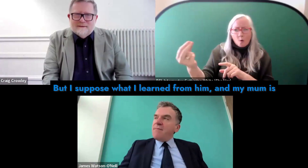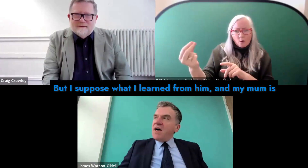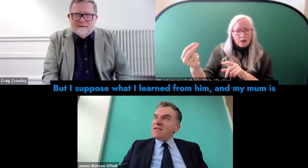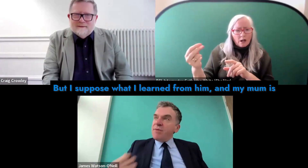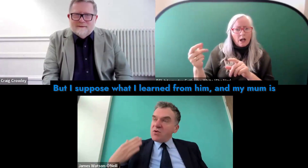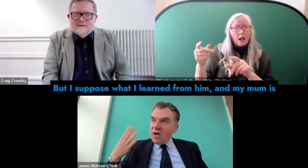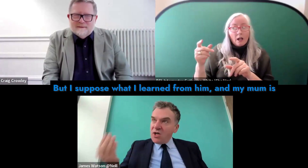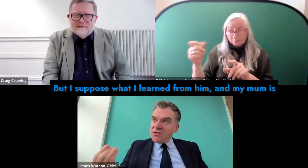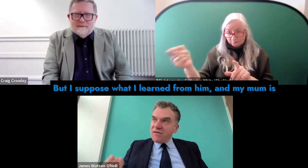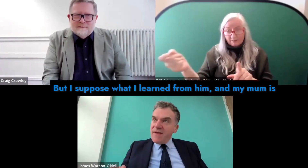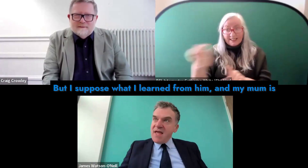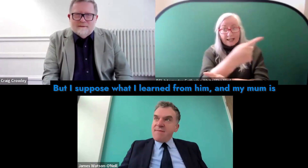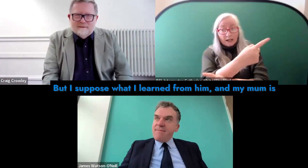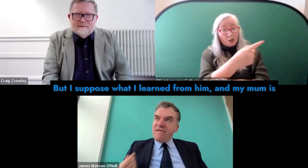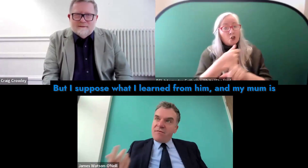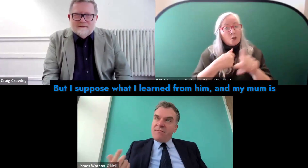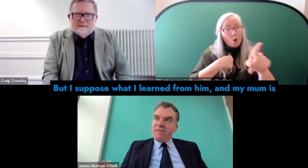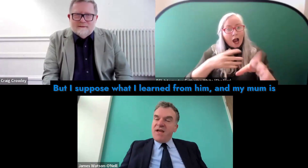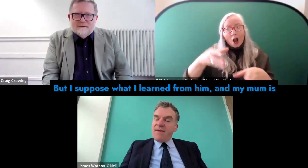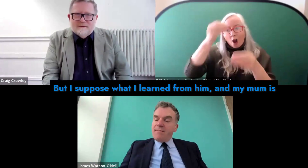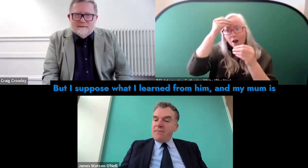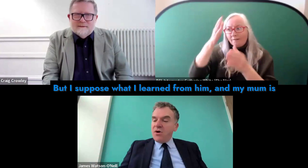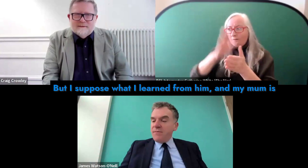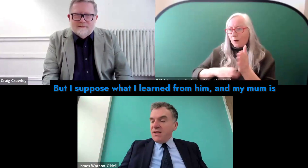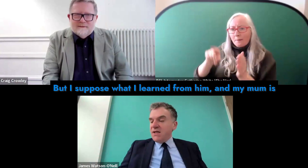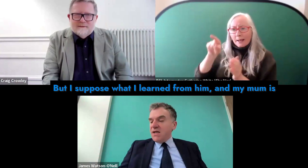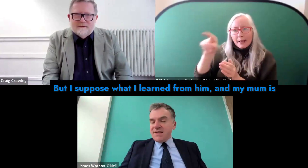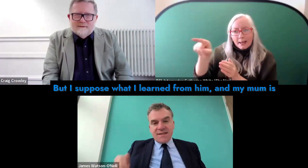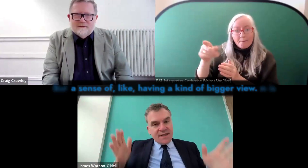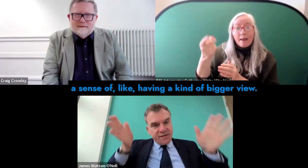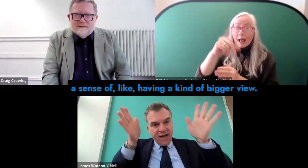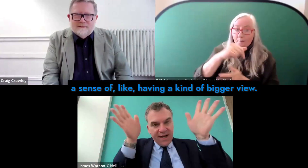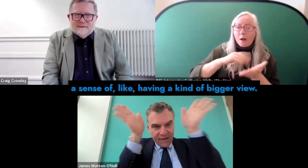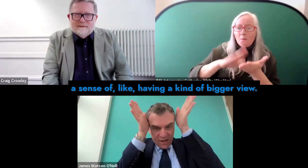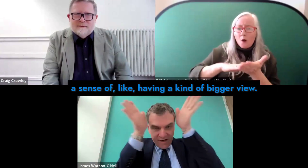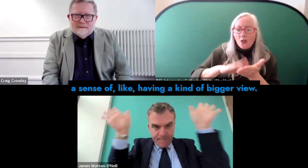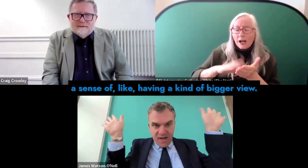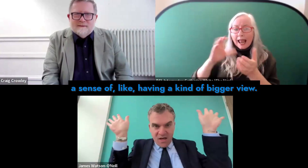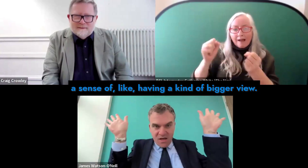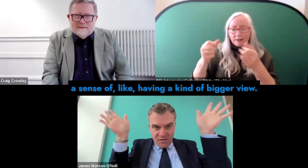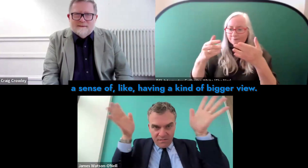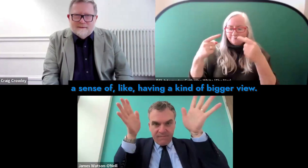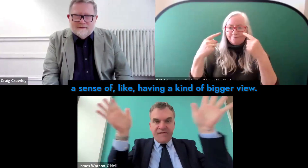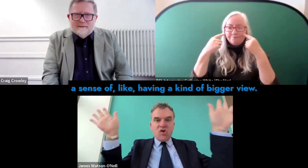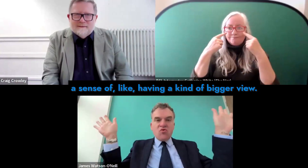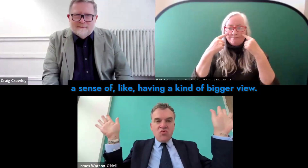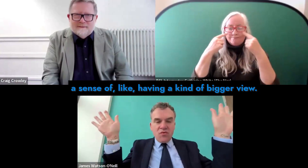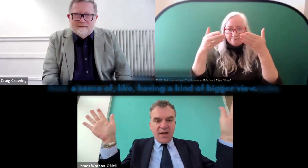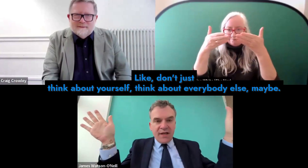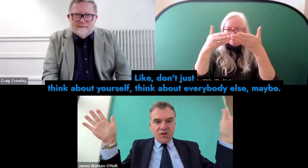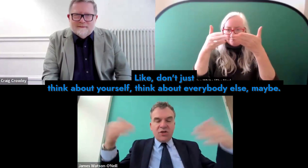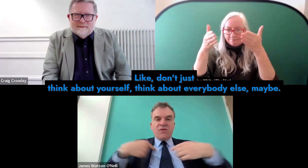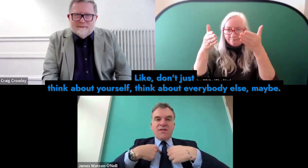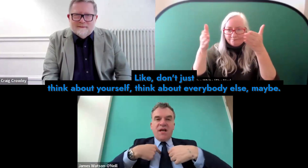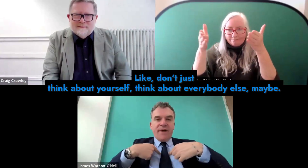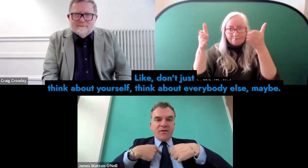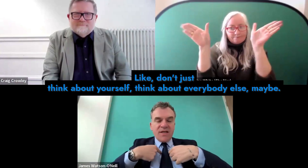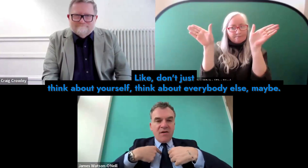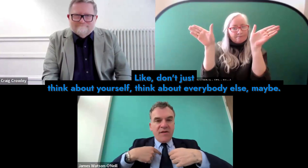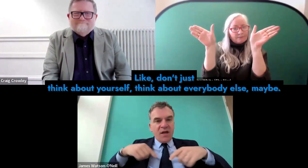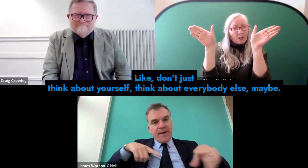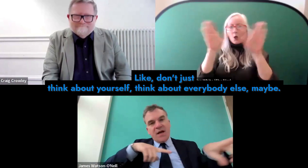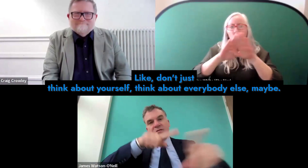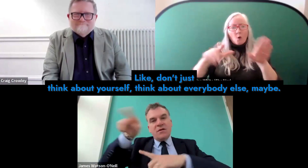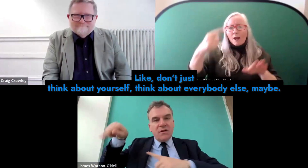But I suppose what I learned from him and my mum, is a sense of like having a kind of bigger view. Like, don't just think